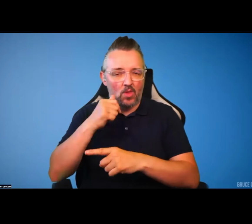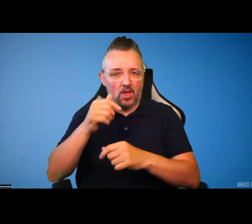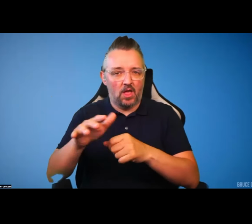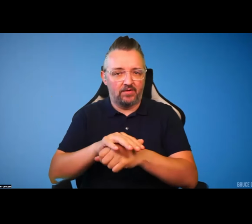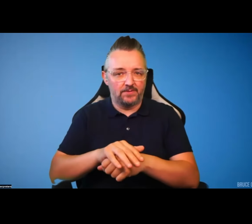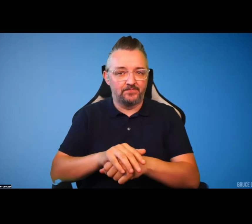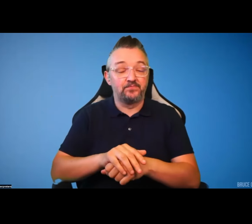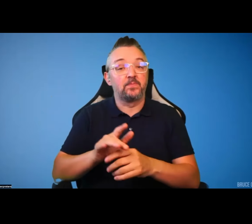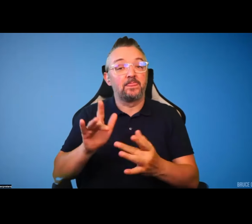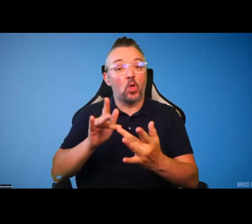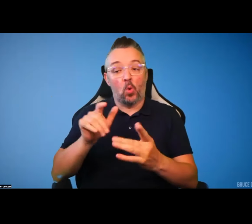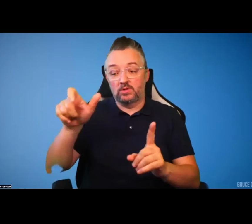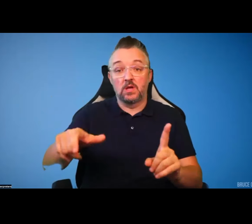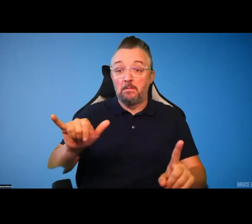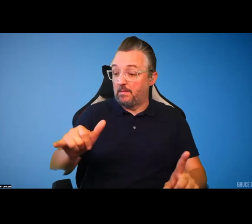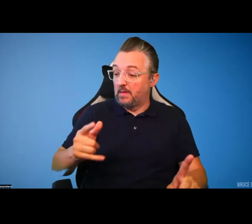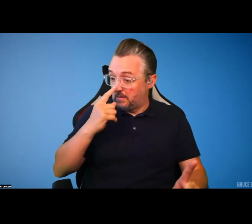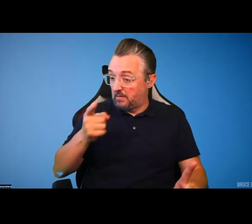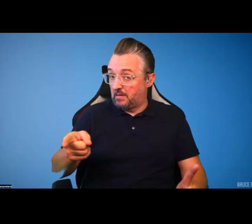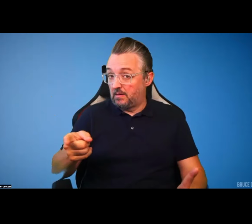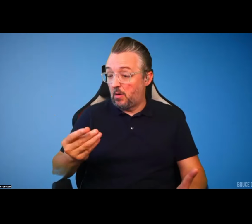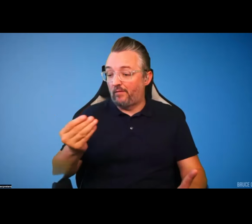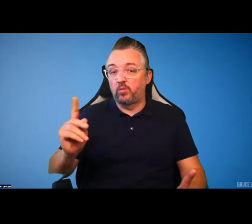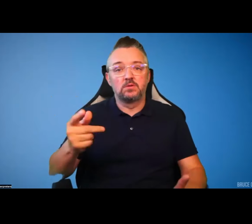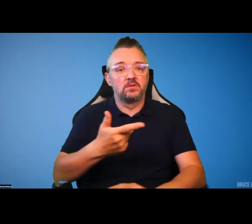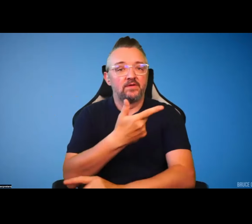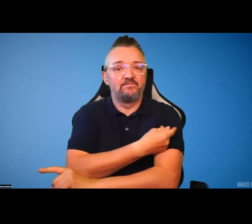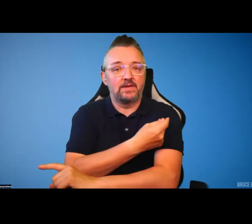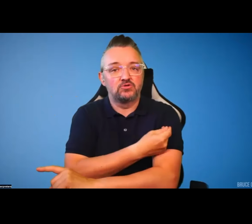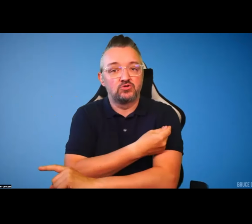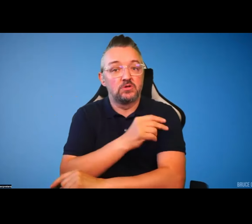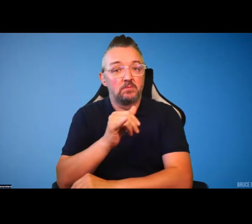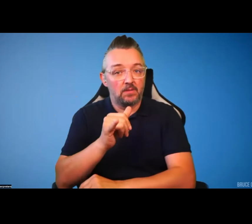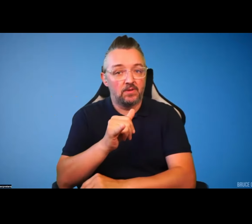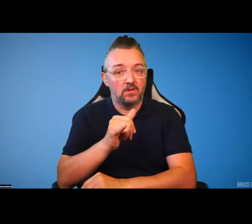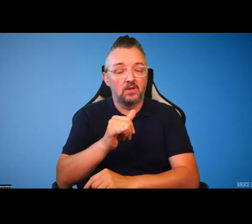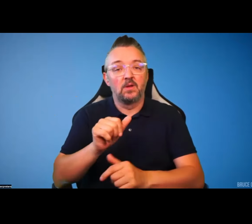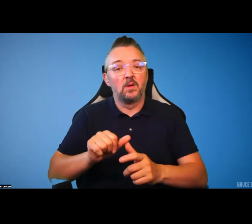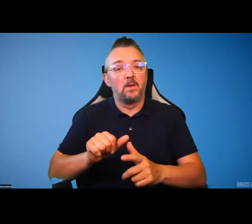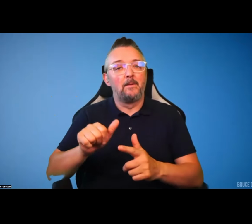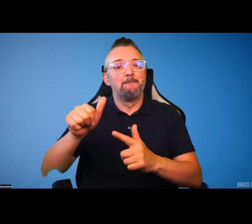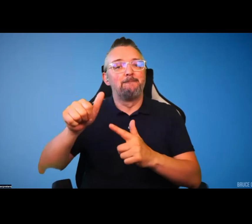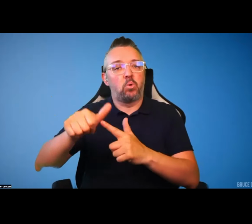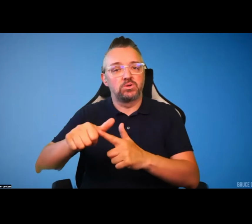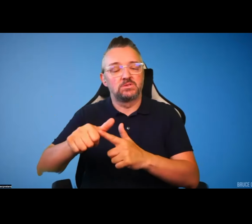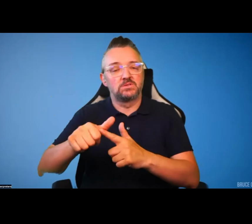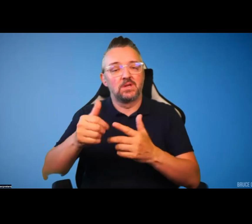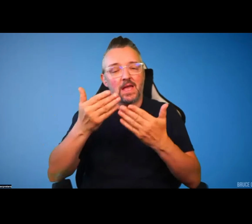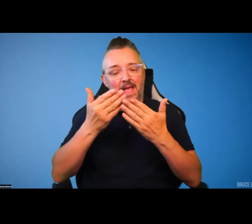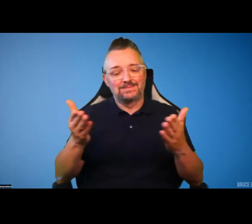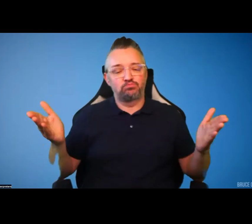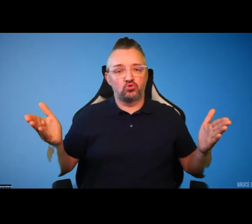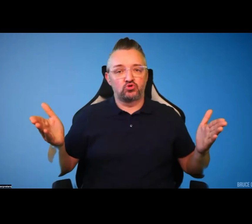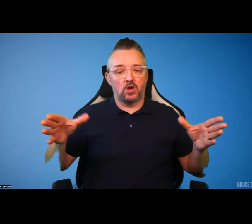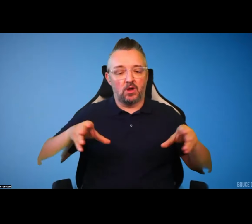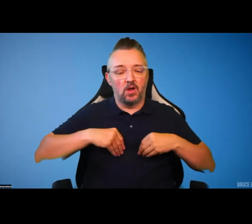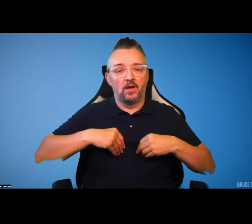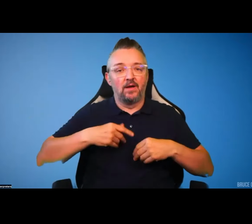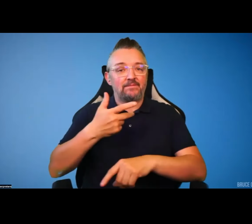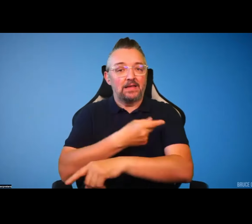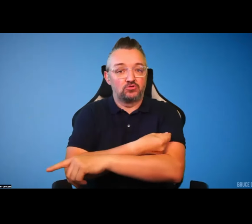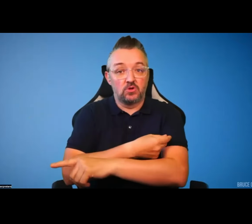Contacts might also be offered vaccination if they're named. Post-exposure vaccination is what we call it, and it is not so much to stop